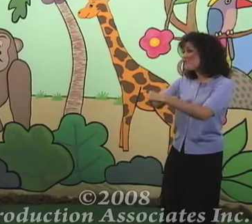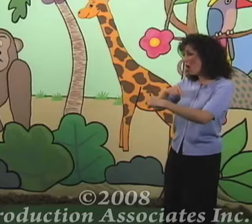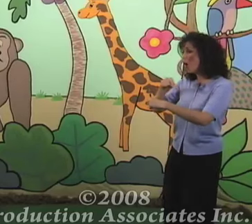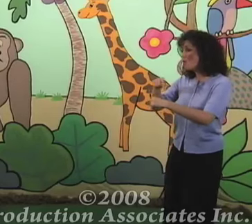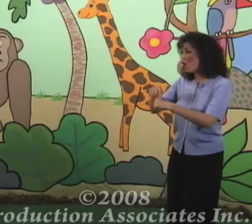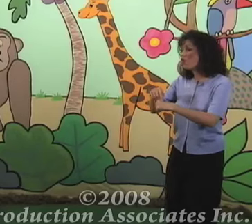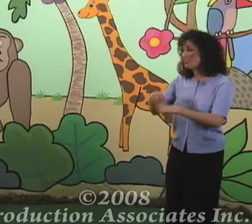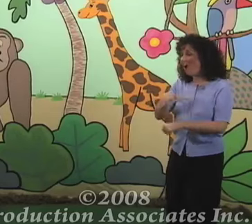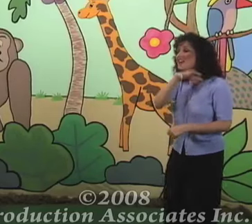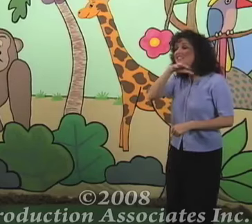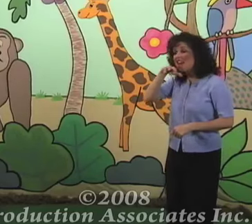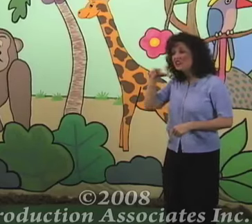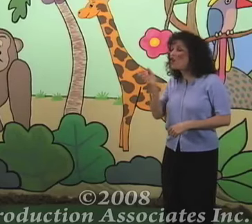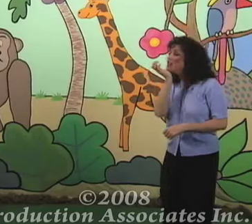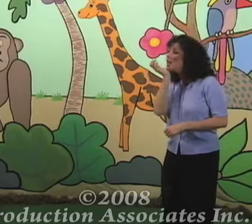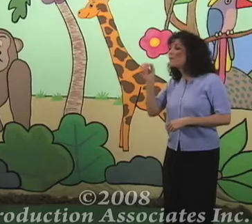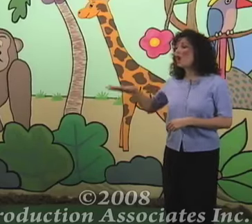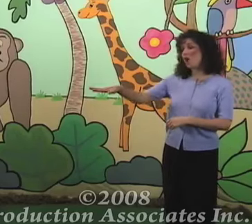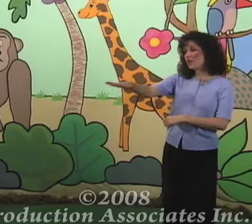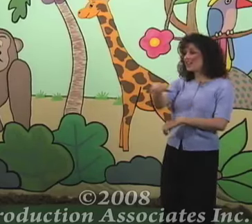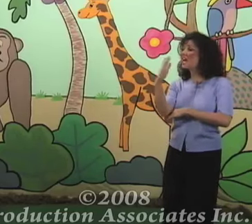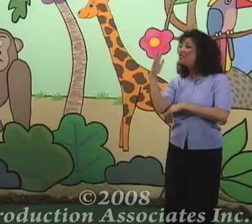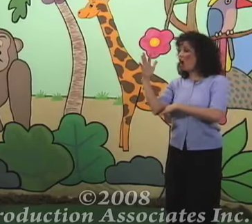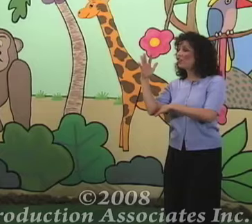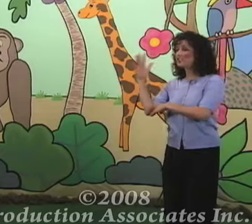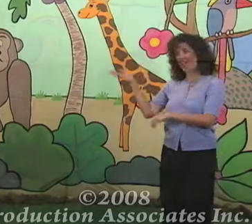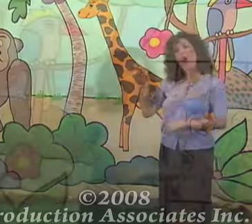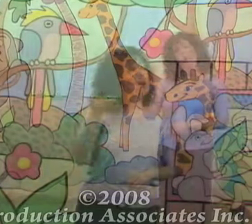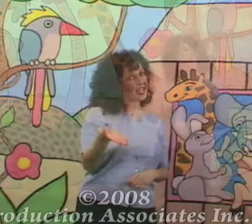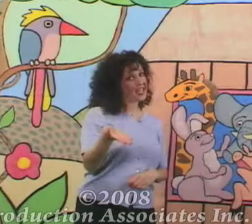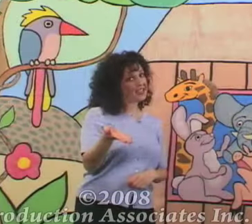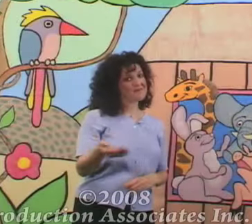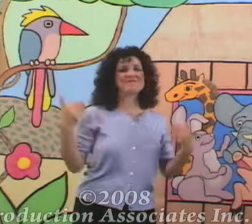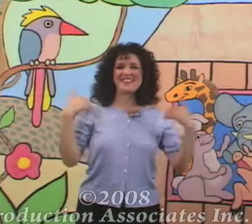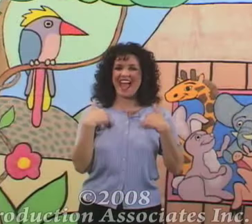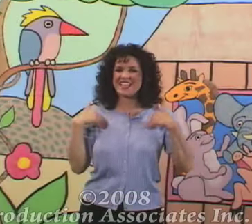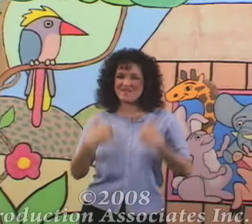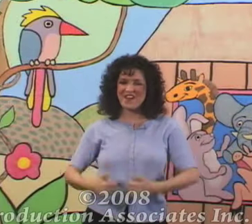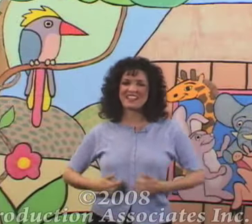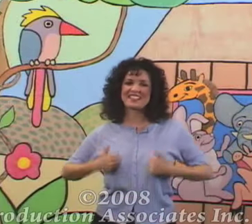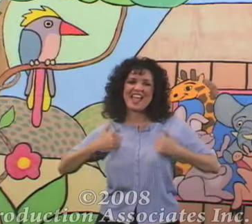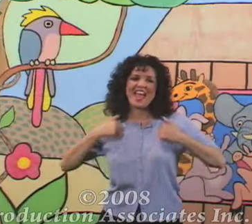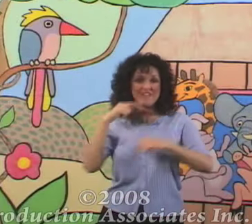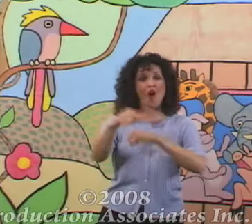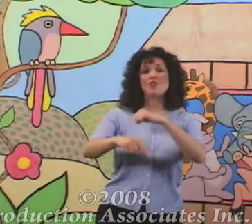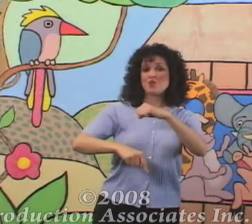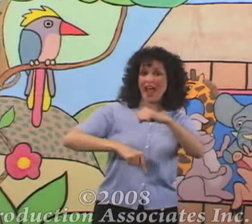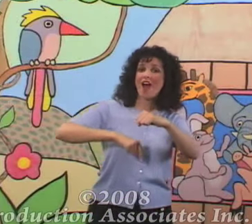the world. On deserts and prairies and jungles there'll be, animals live all around